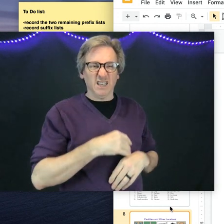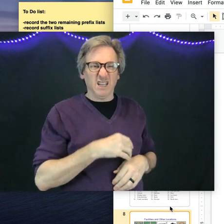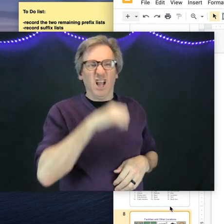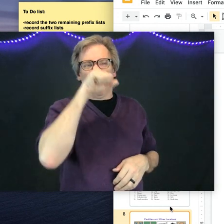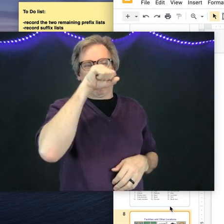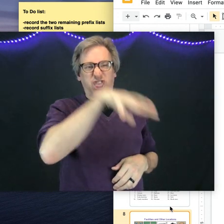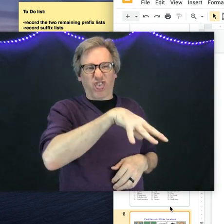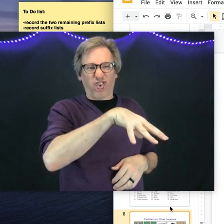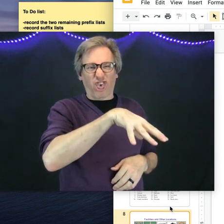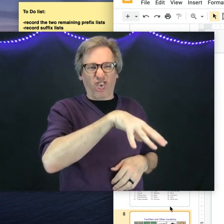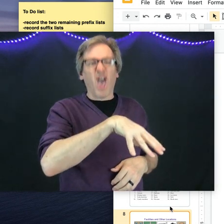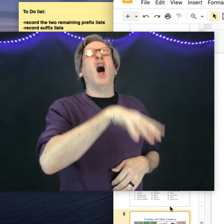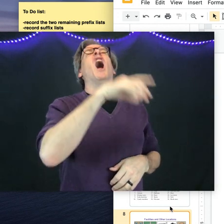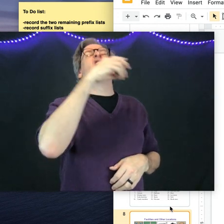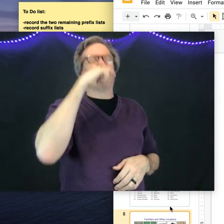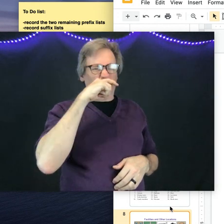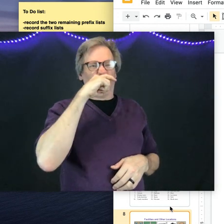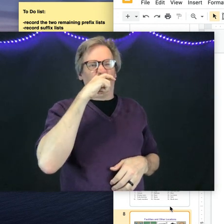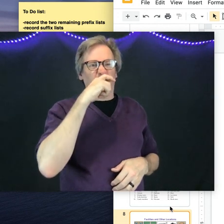Right?